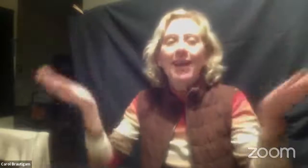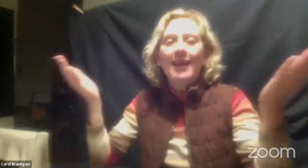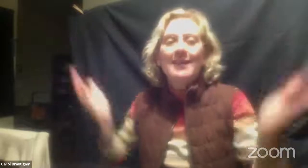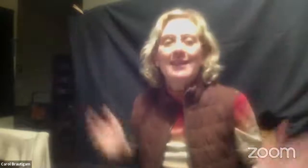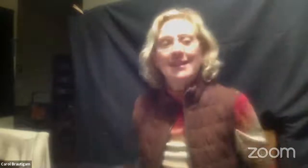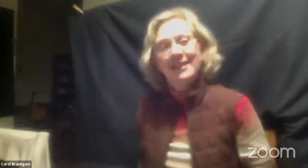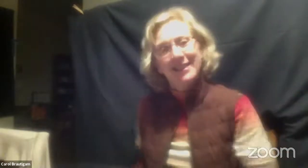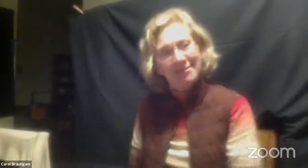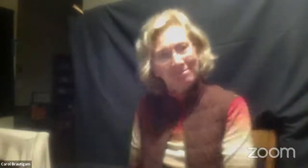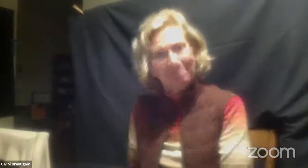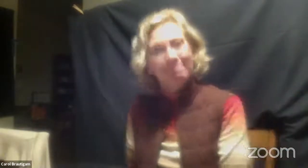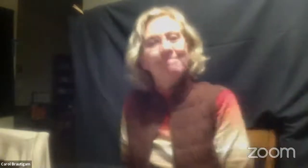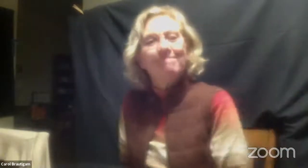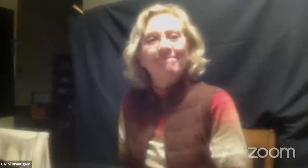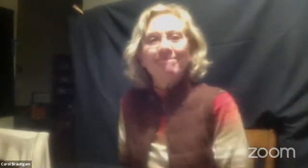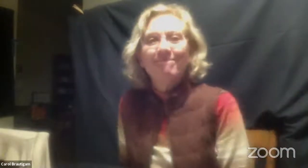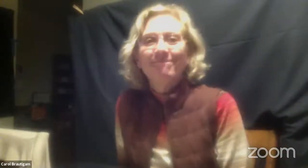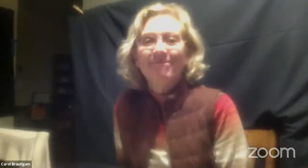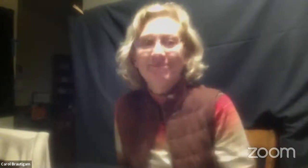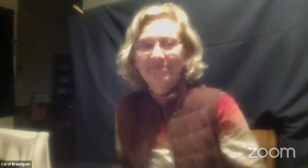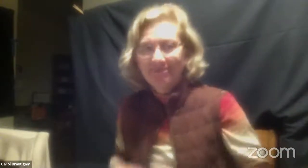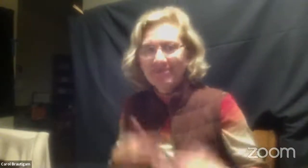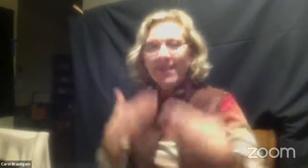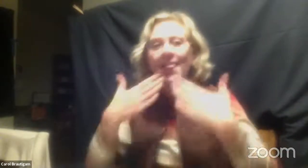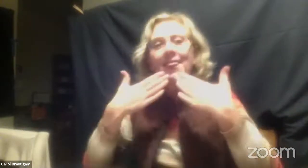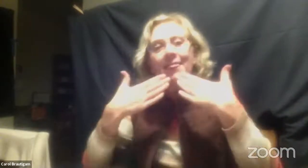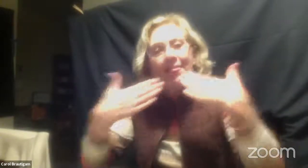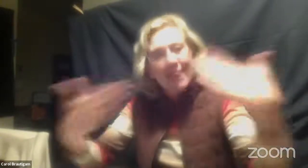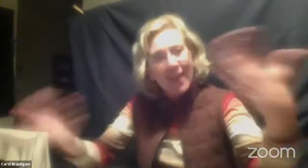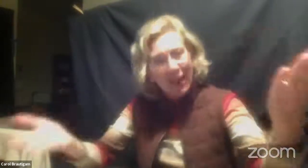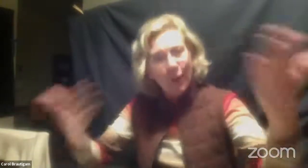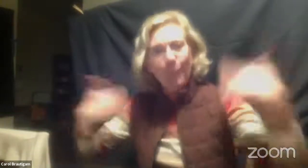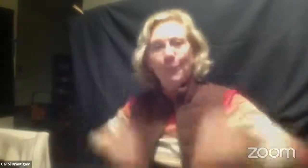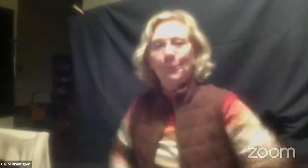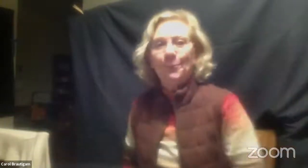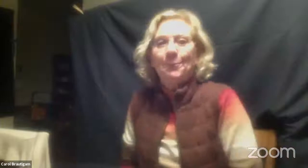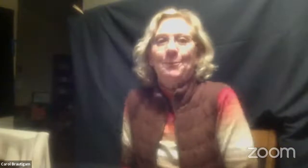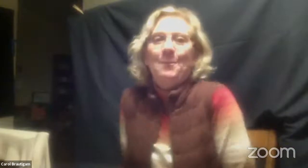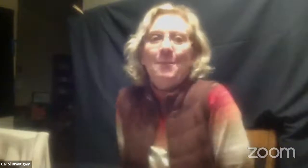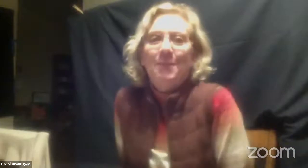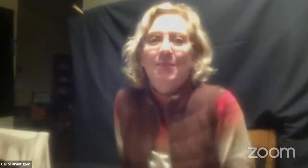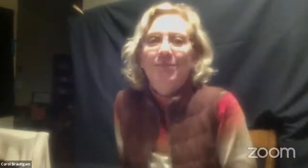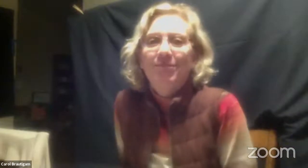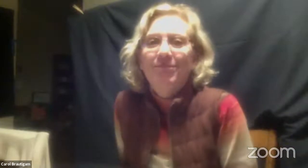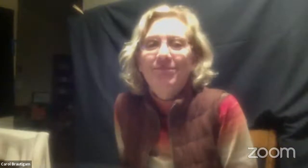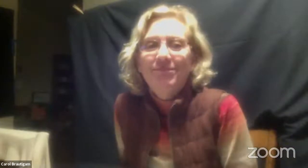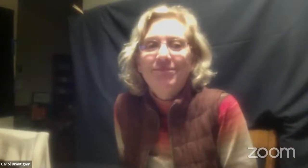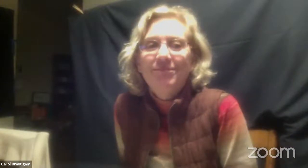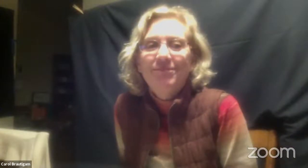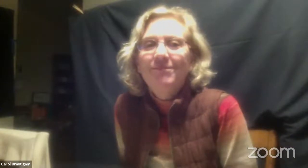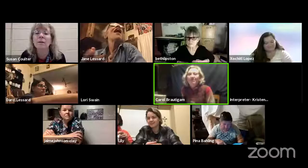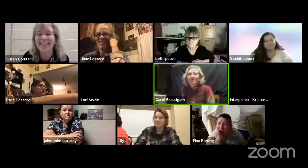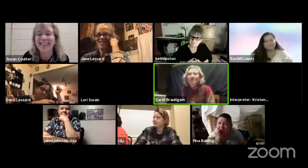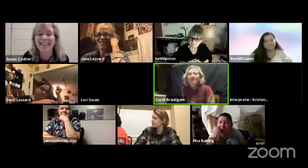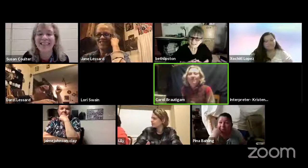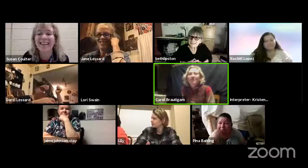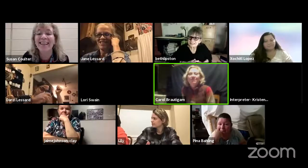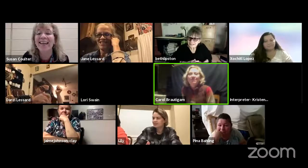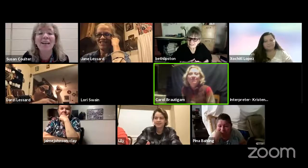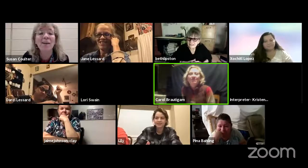We all should have bought these buildings in the 60s when we had the chance. What power do renters have? Yeah, I think we all really at least make